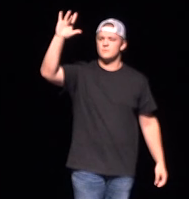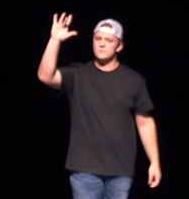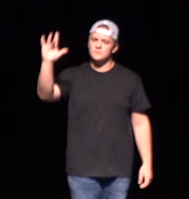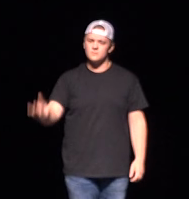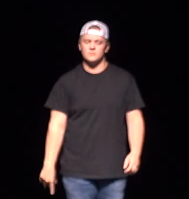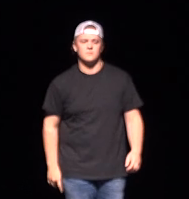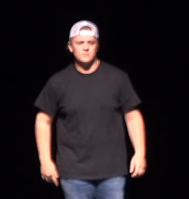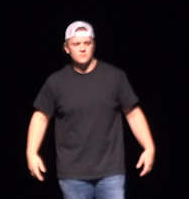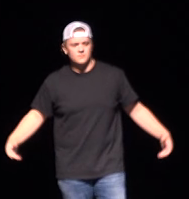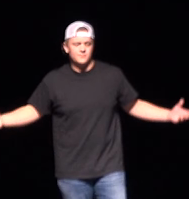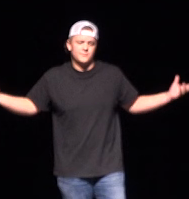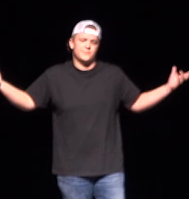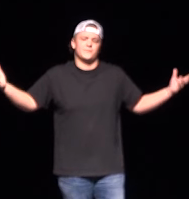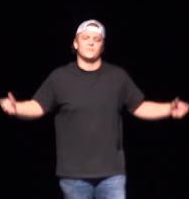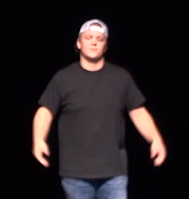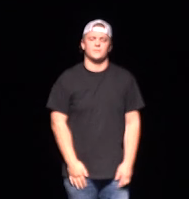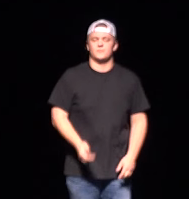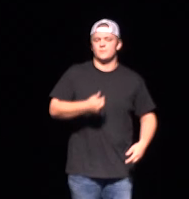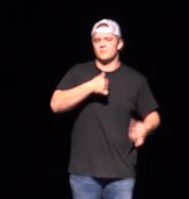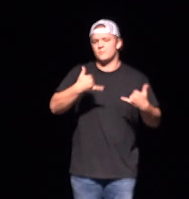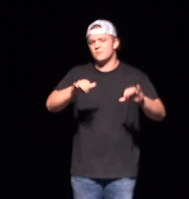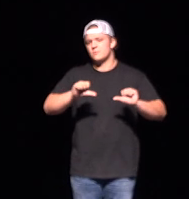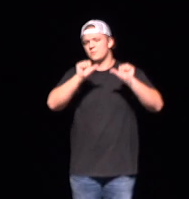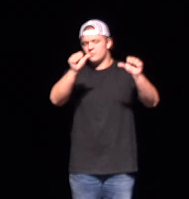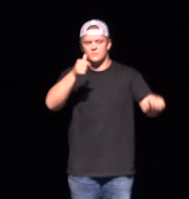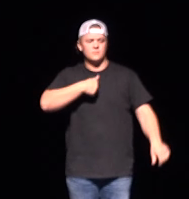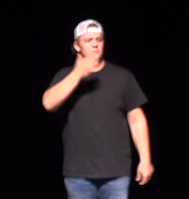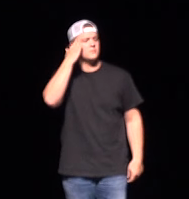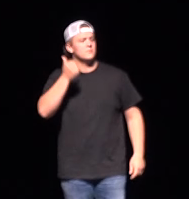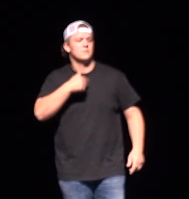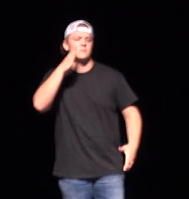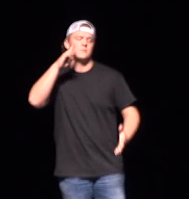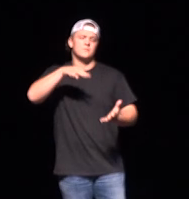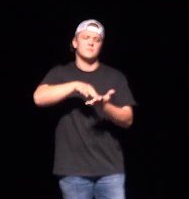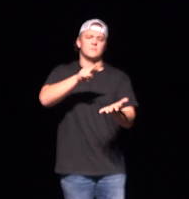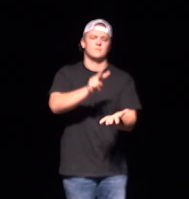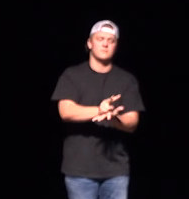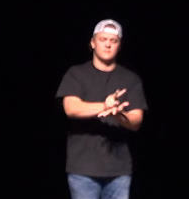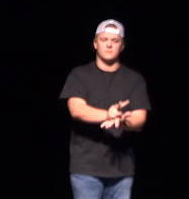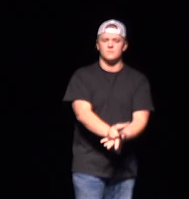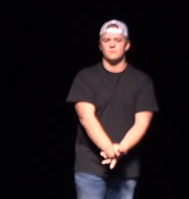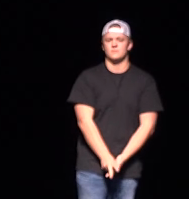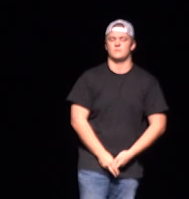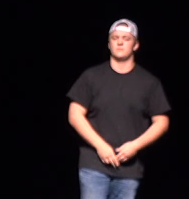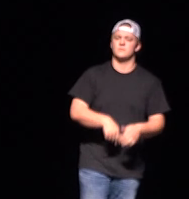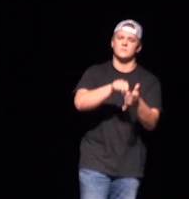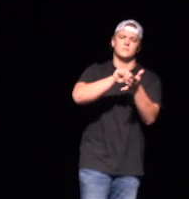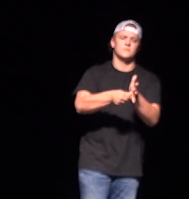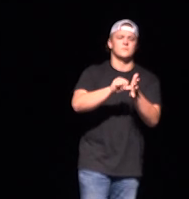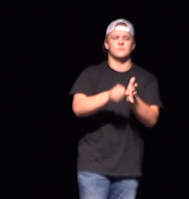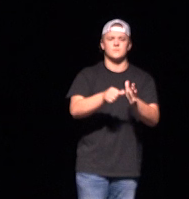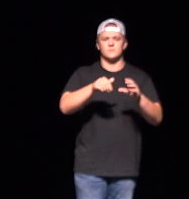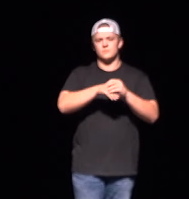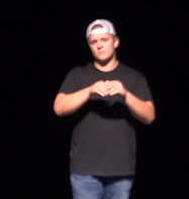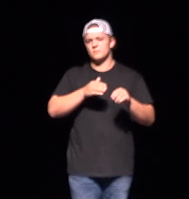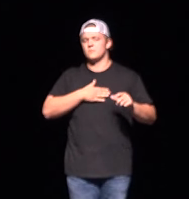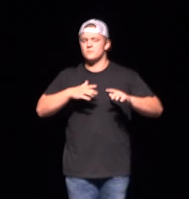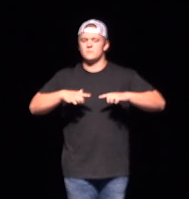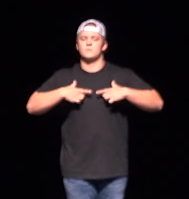like, but oh well I still try, even though I know I'm gon' fail Stress so much, I'll like